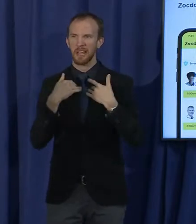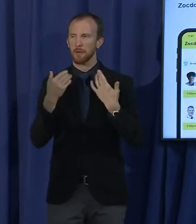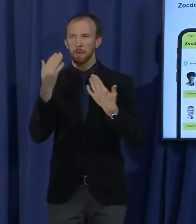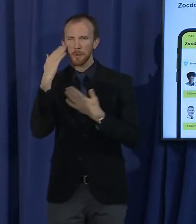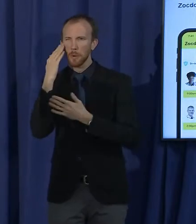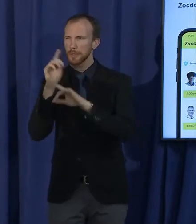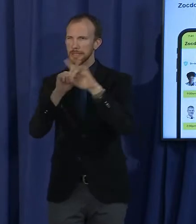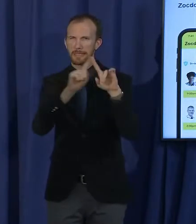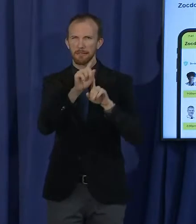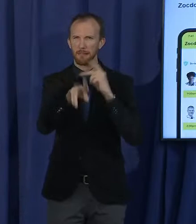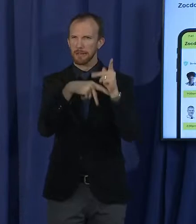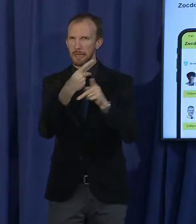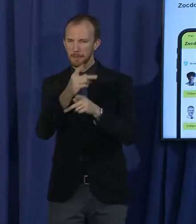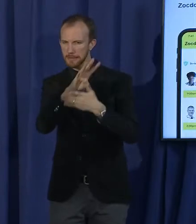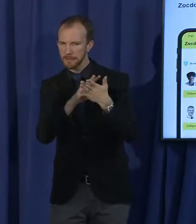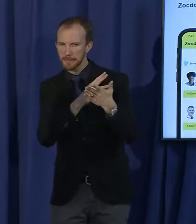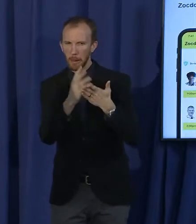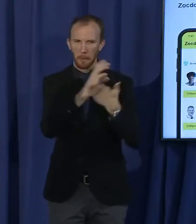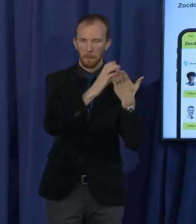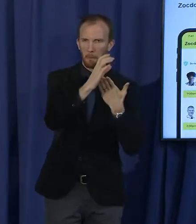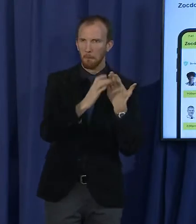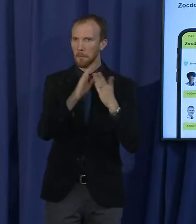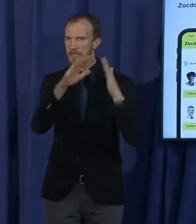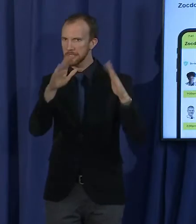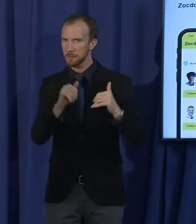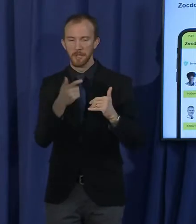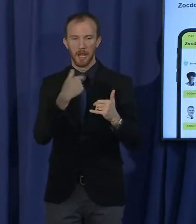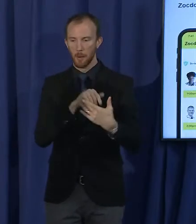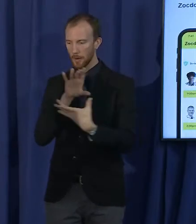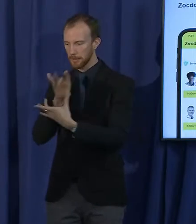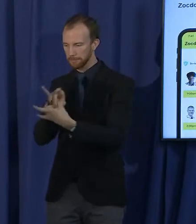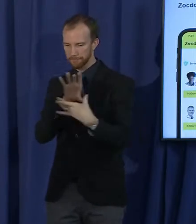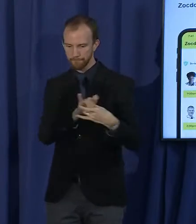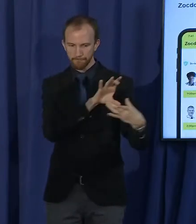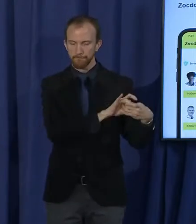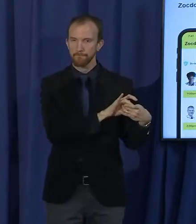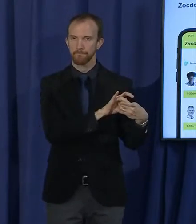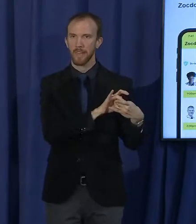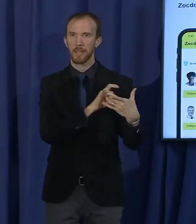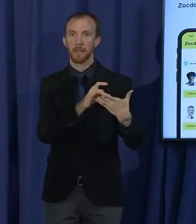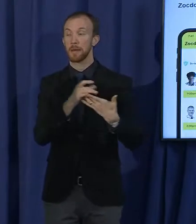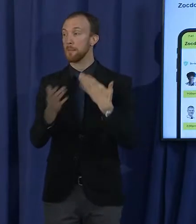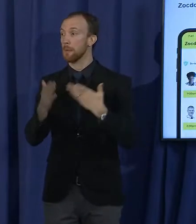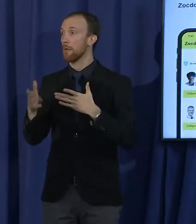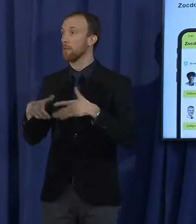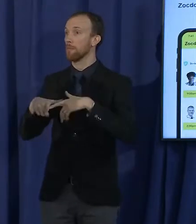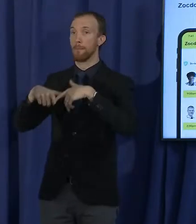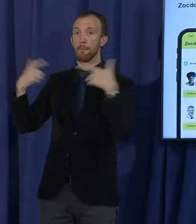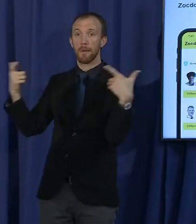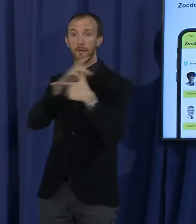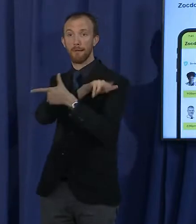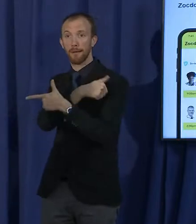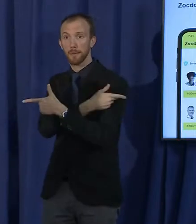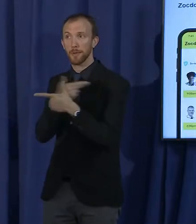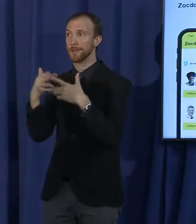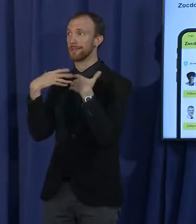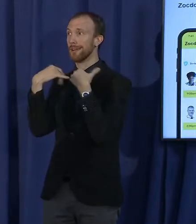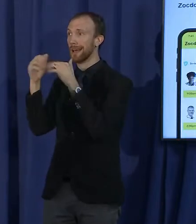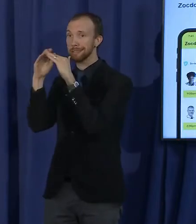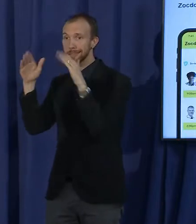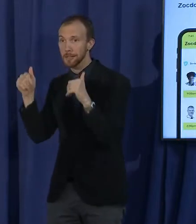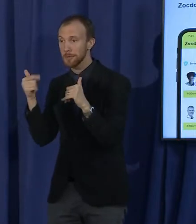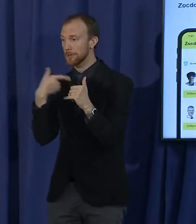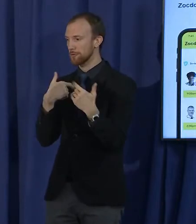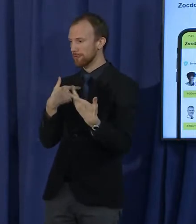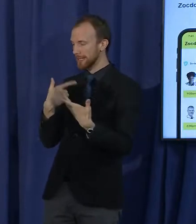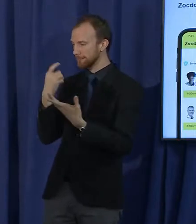exist. So we have connections into all the to large health systems, as well as individual